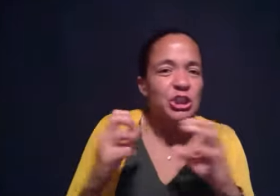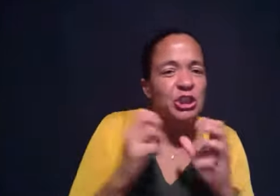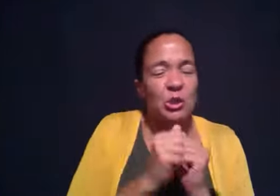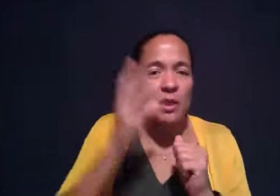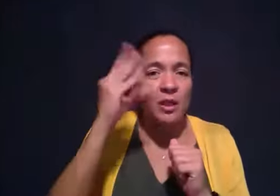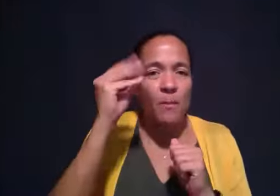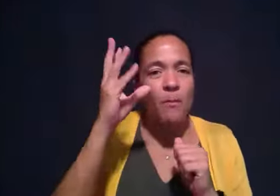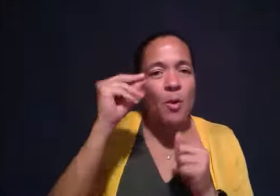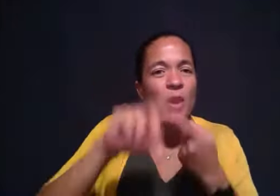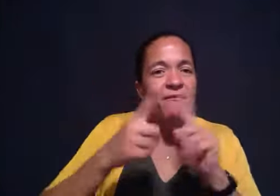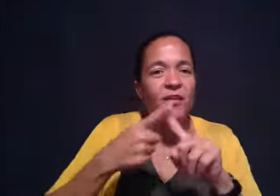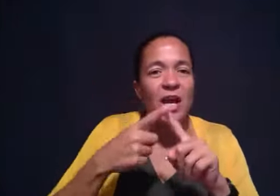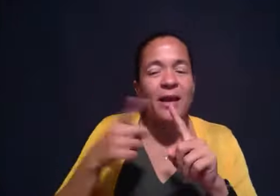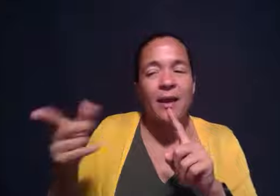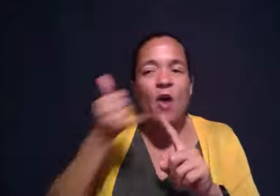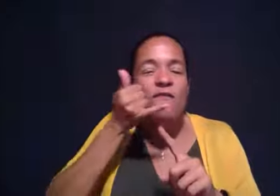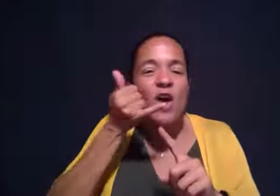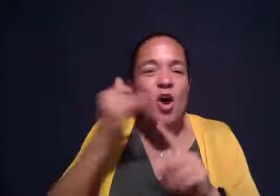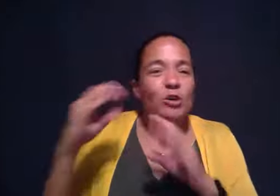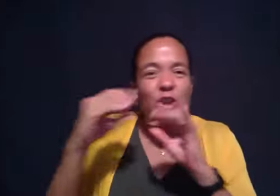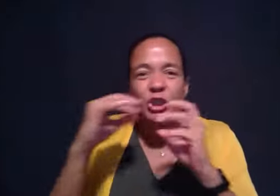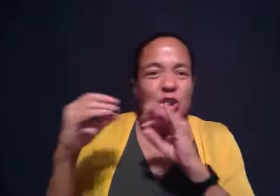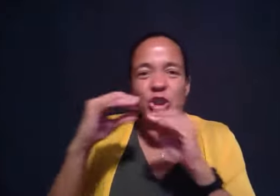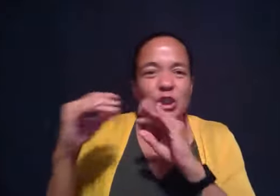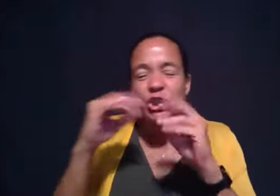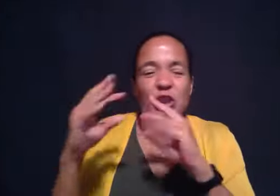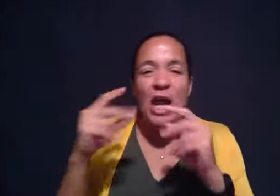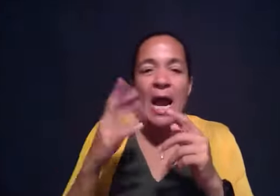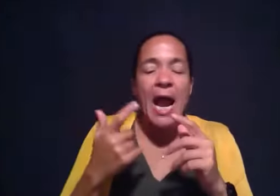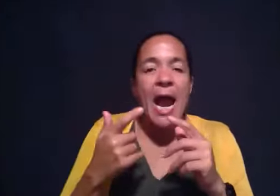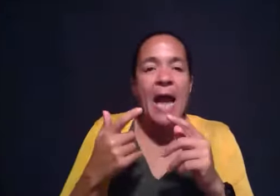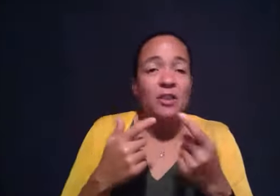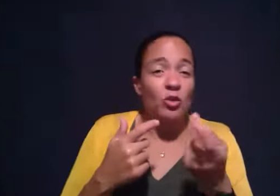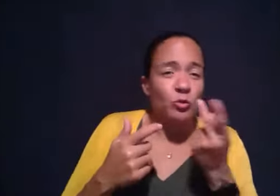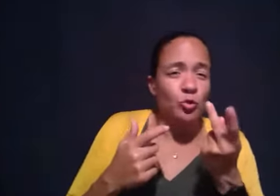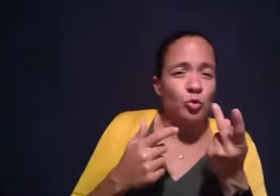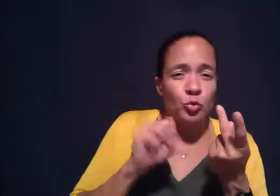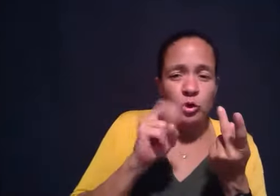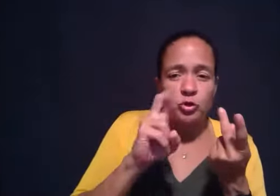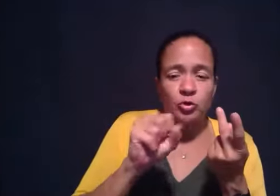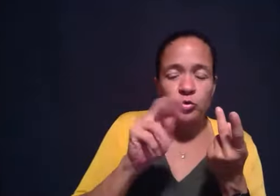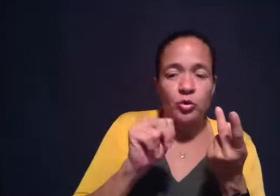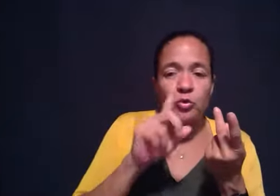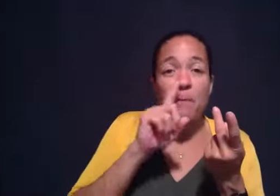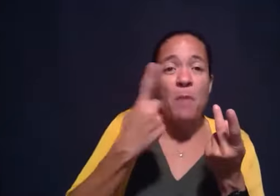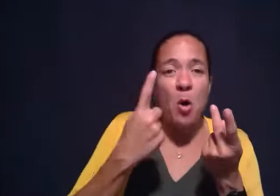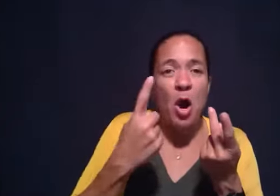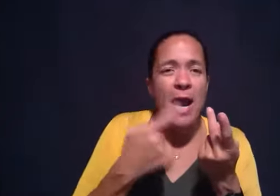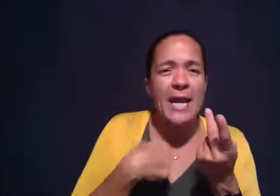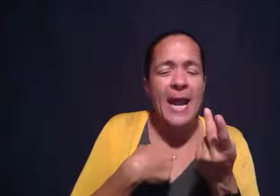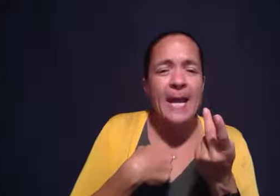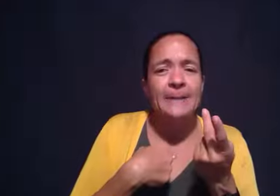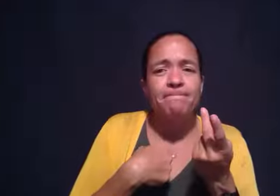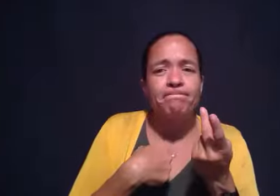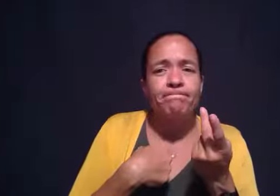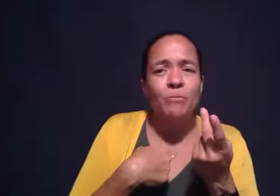2 bottles of wine. And so I asked Susie if she wanted to get drunk, and she did. Now, Susie was a teeny